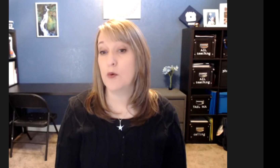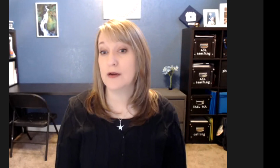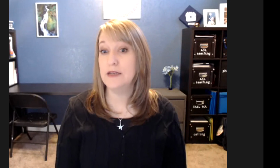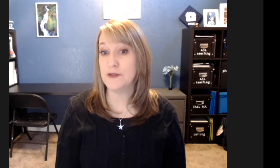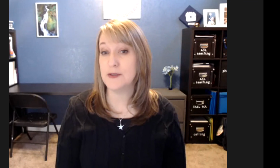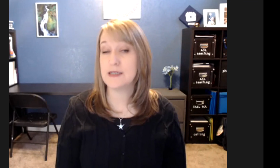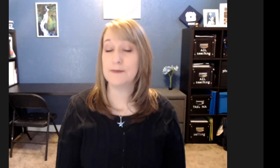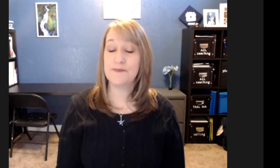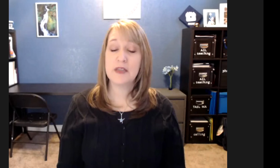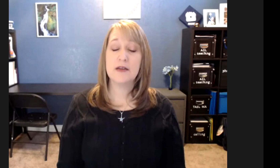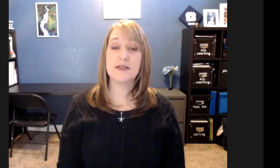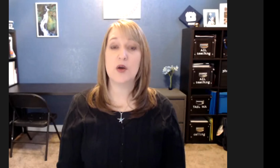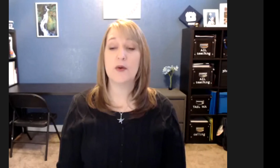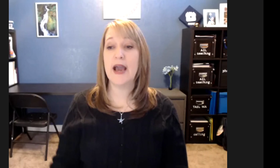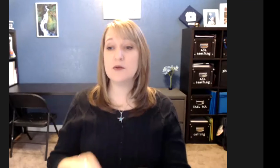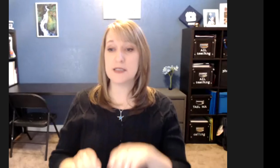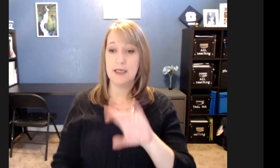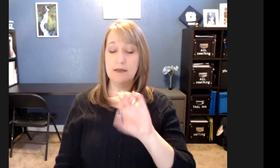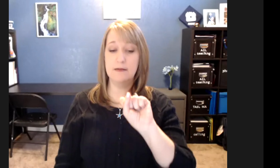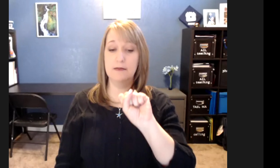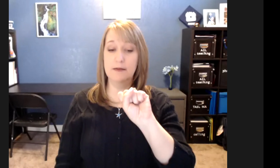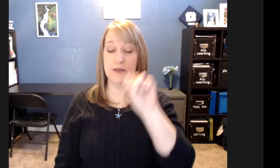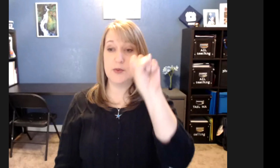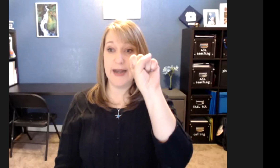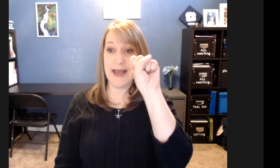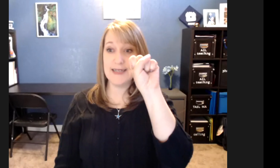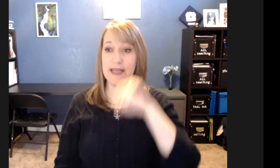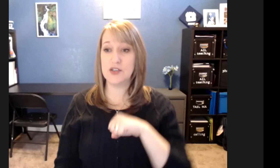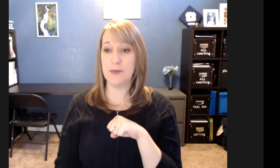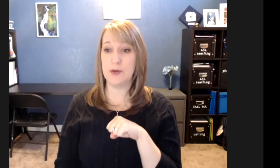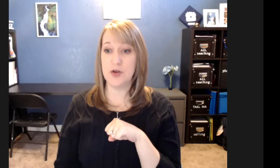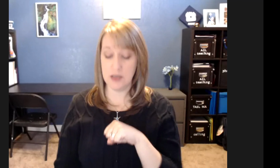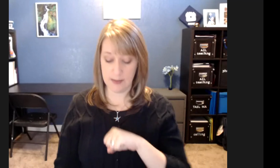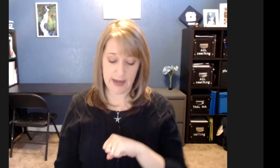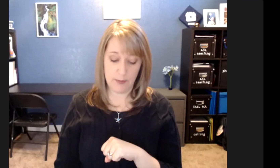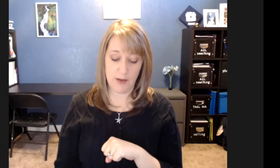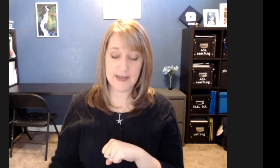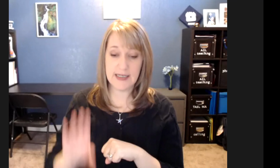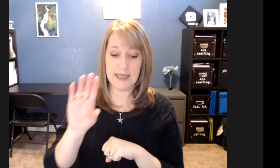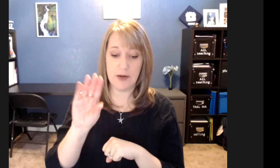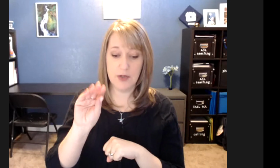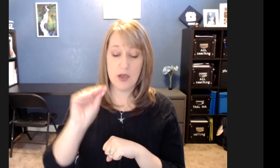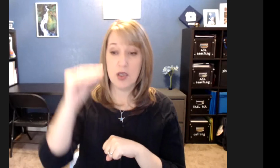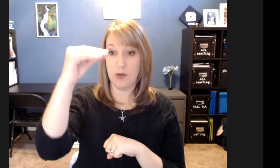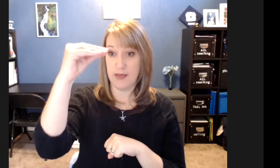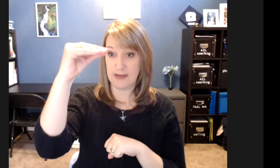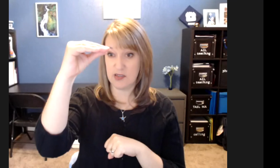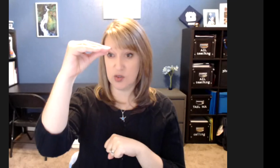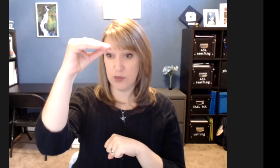or influence. So counseling, you want an S hand shape on your non-dominant hand, palm facing down. You want that